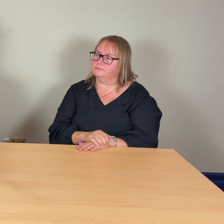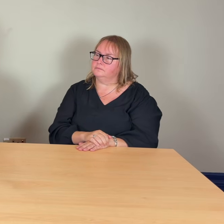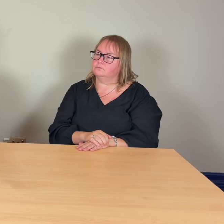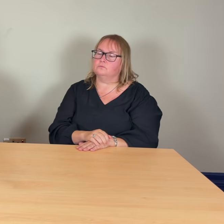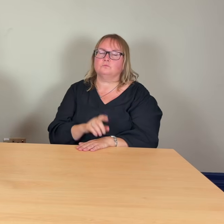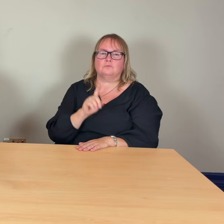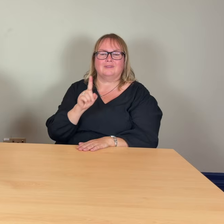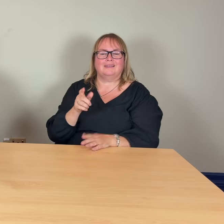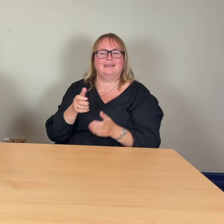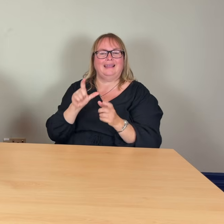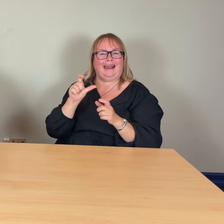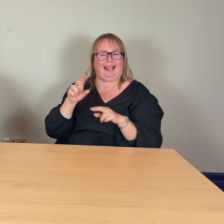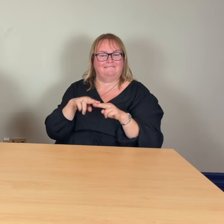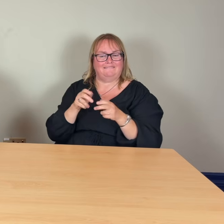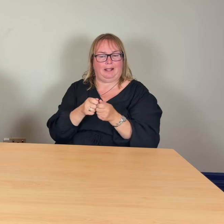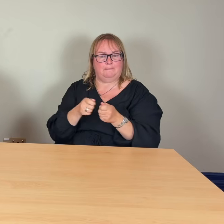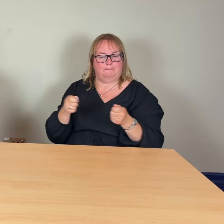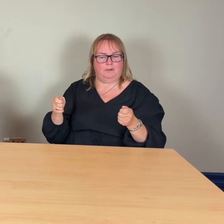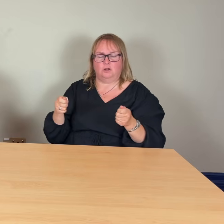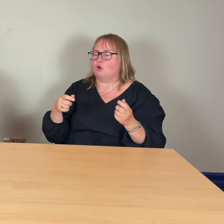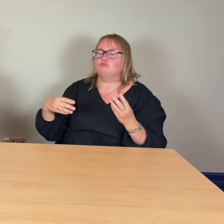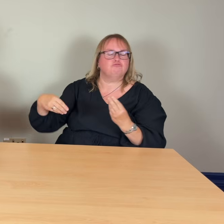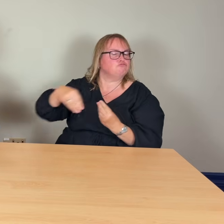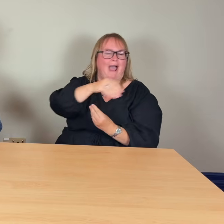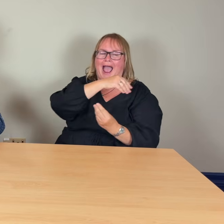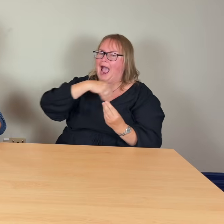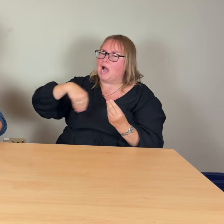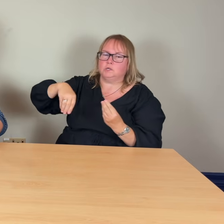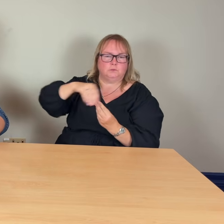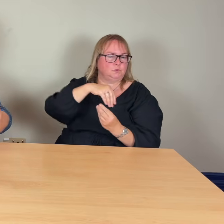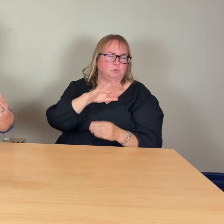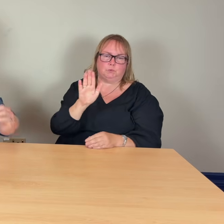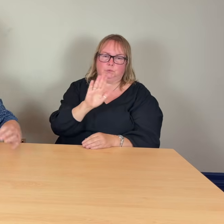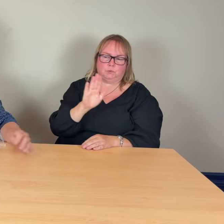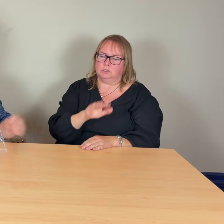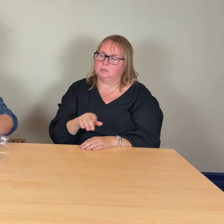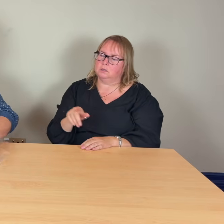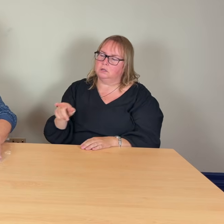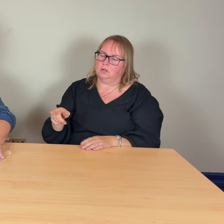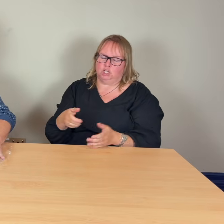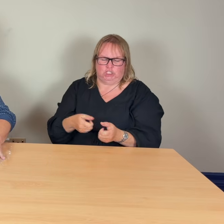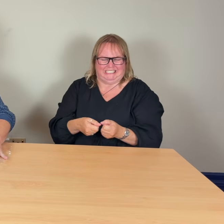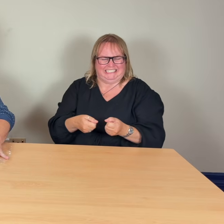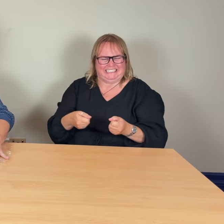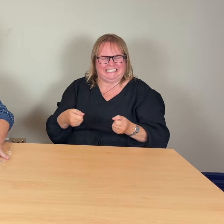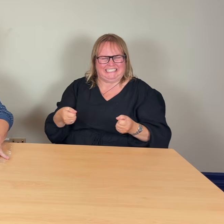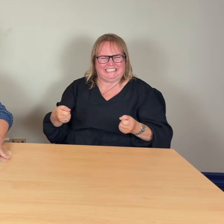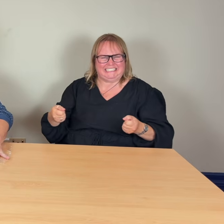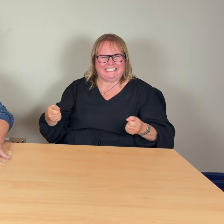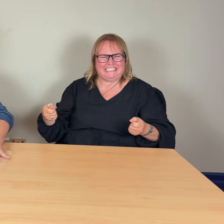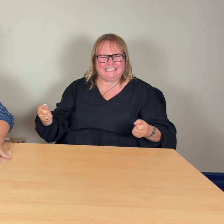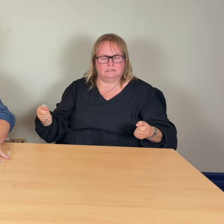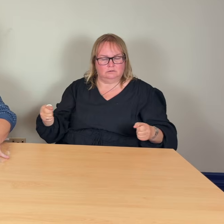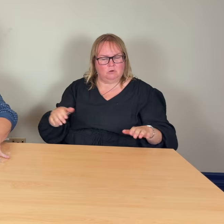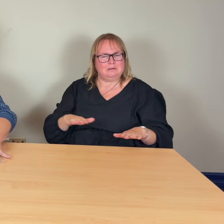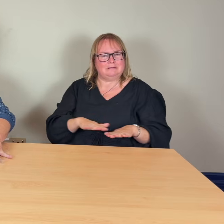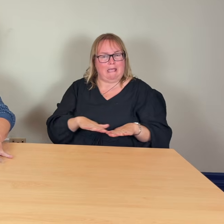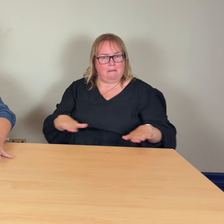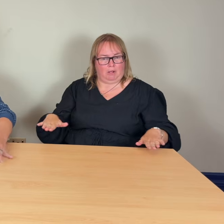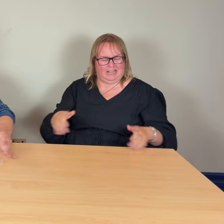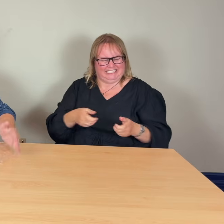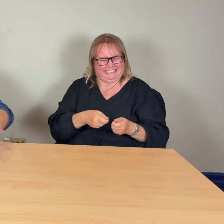What I'm going to do with the cling film, rather than wrapping around, is I'm going to stretch it out on the table,